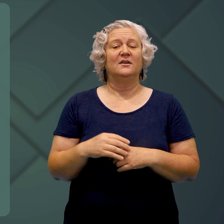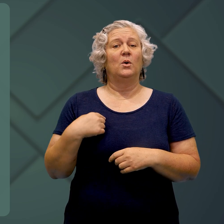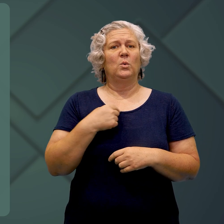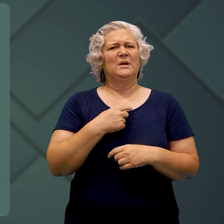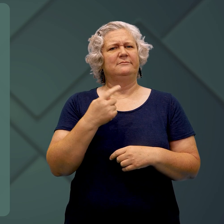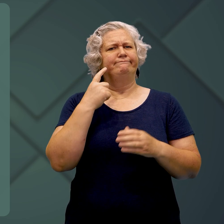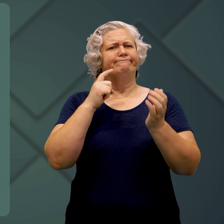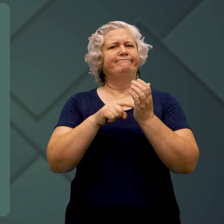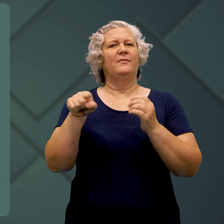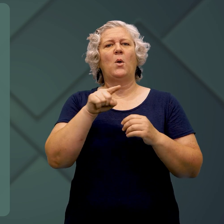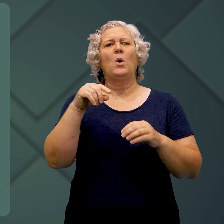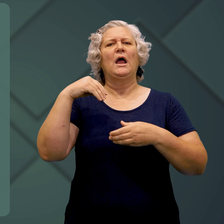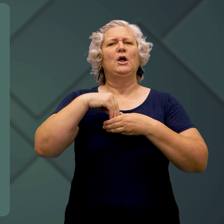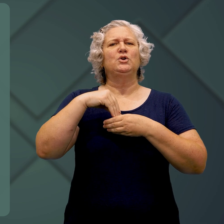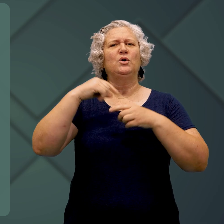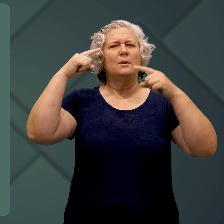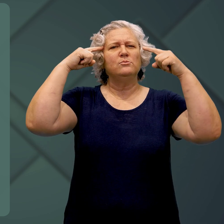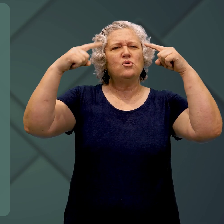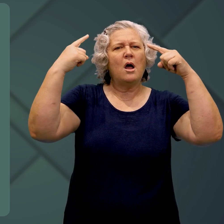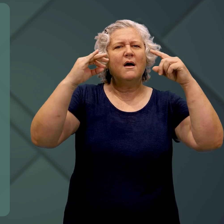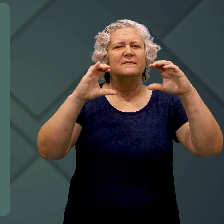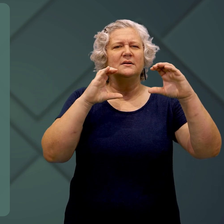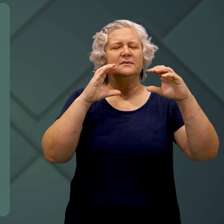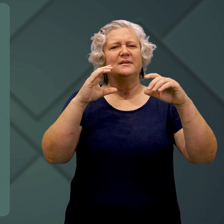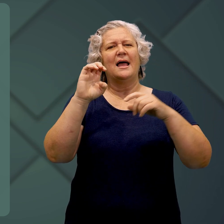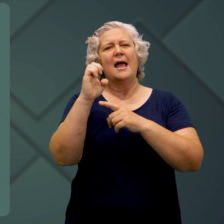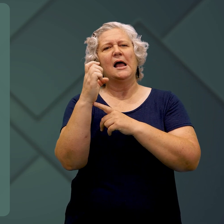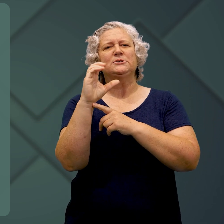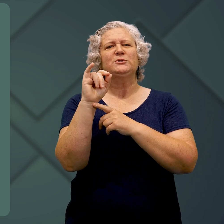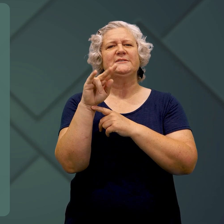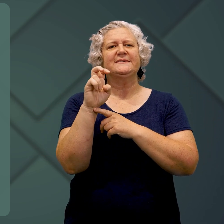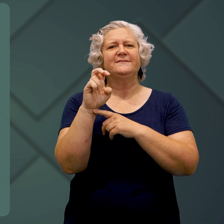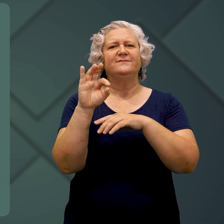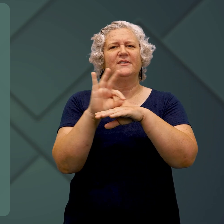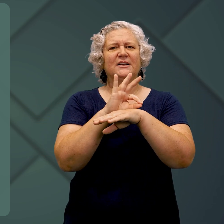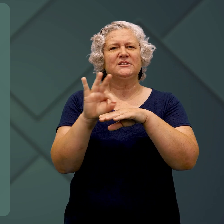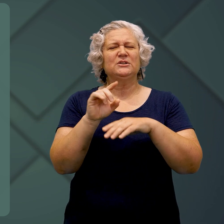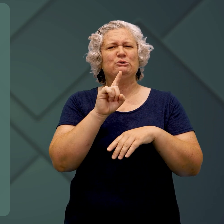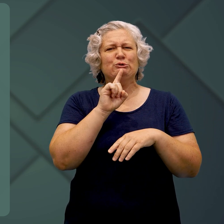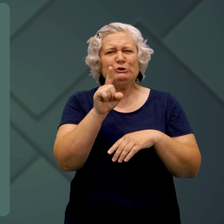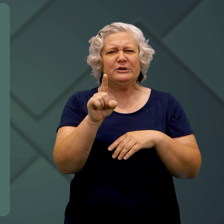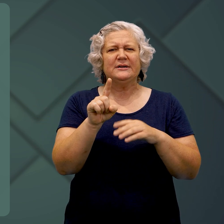see those processing times and that executive functioning start to build.